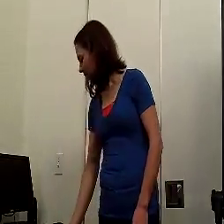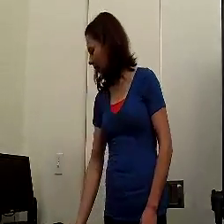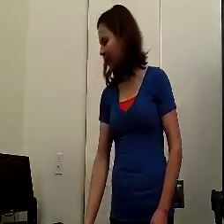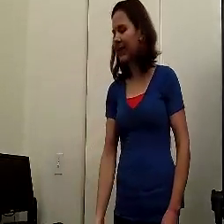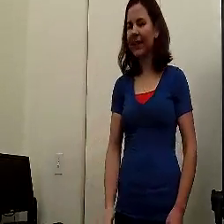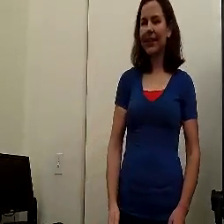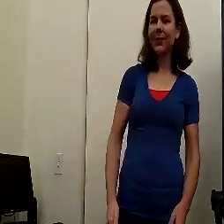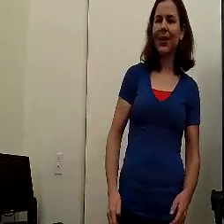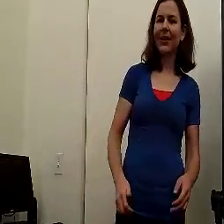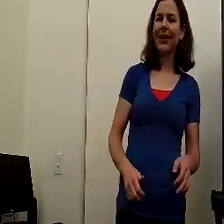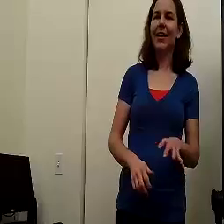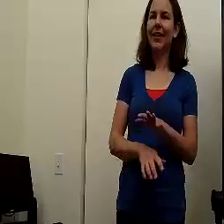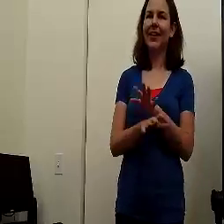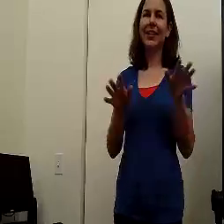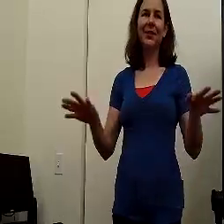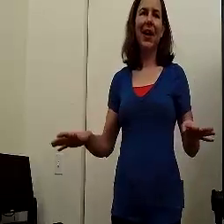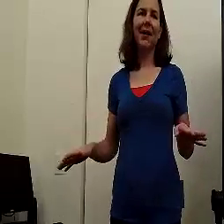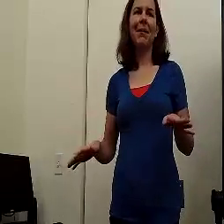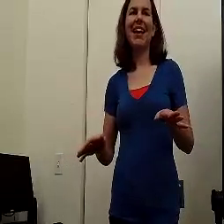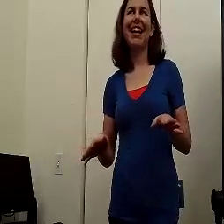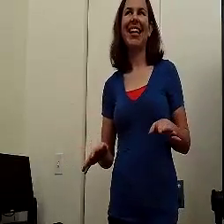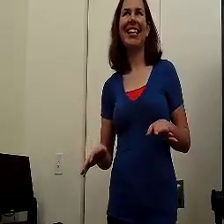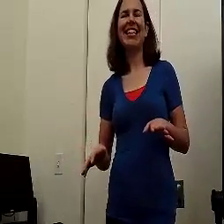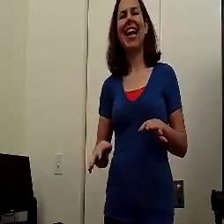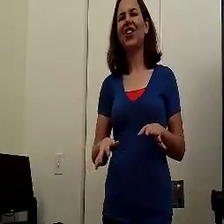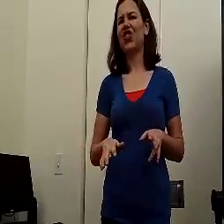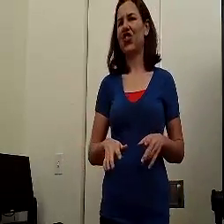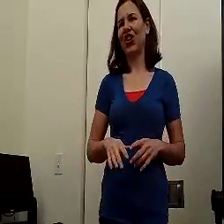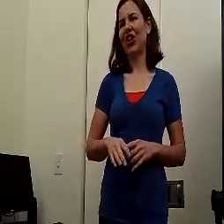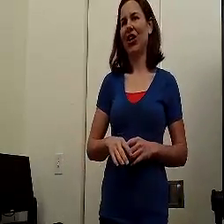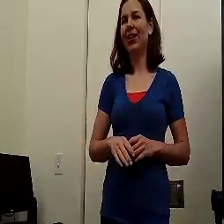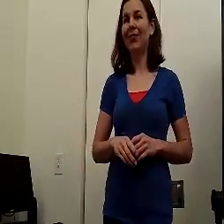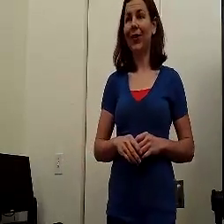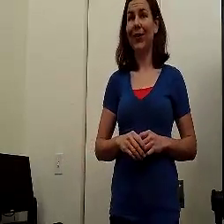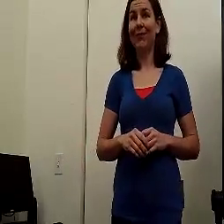Okay, so this is one that can describe a texture of food.